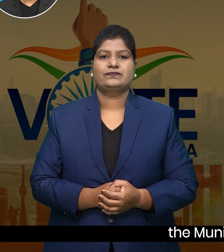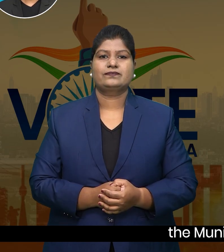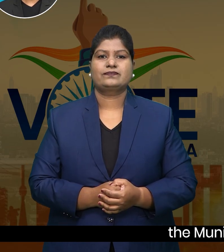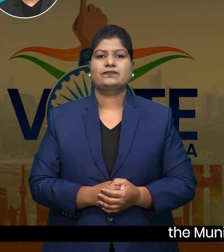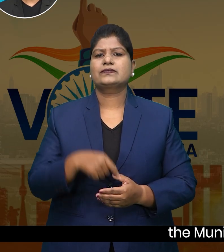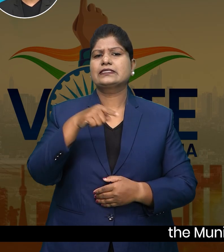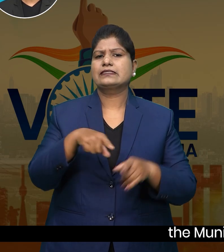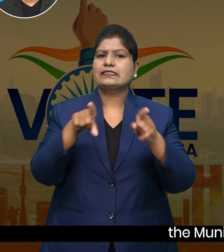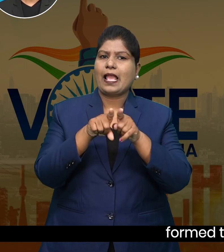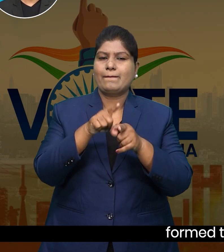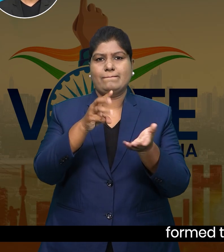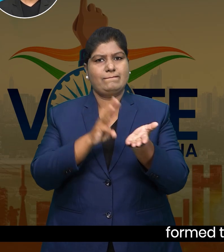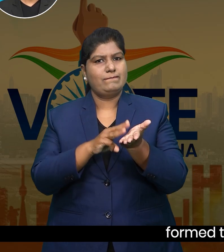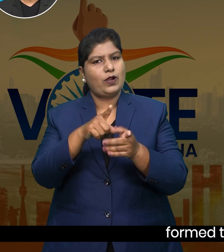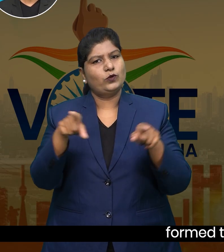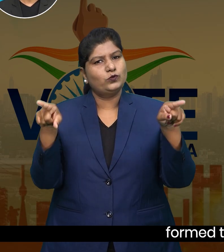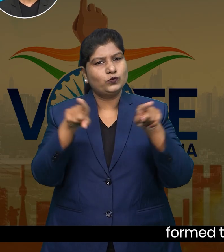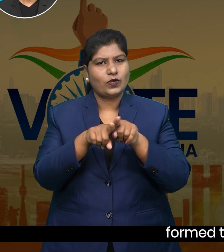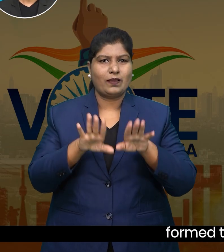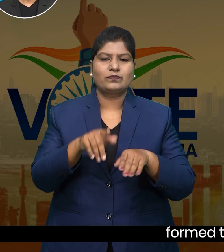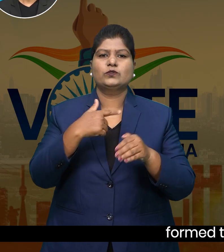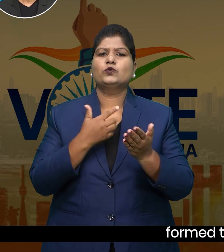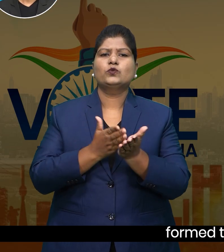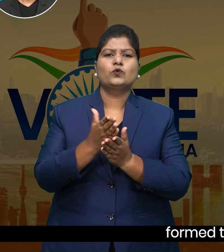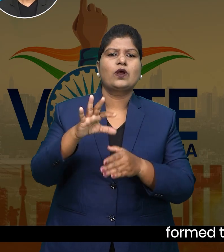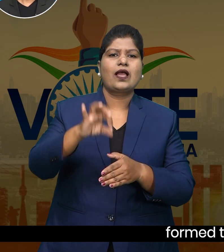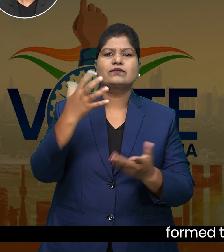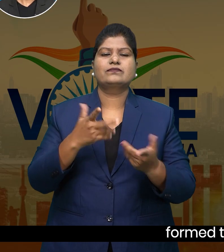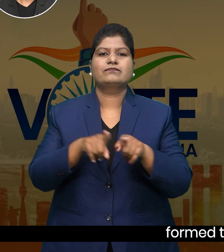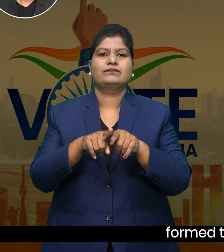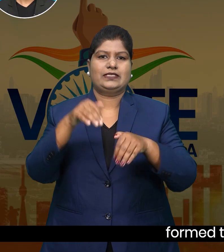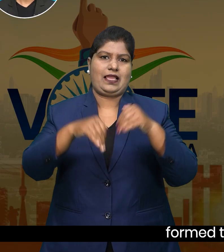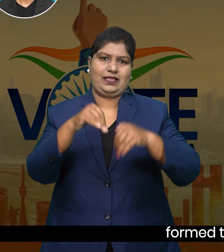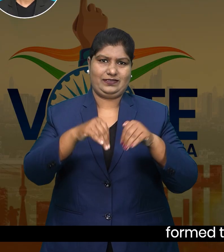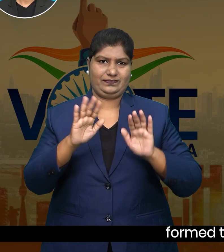the municipalities too are formed through elections.